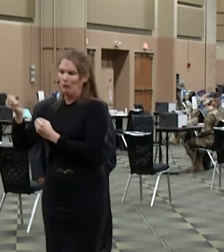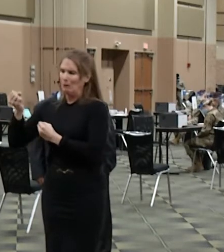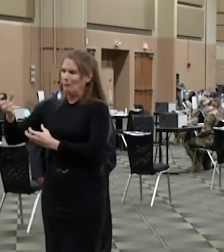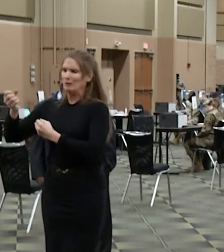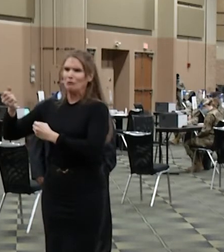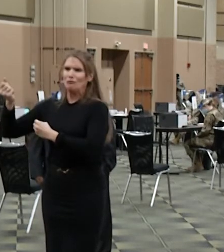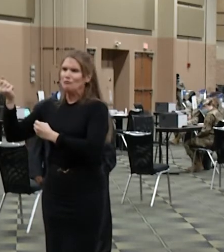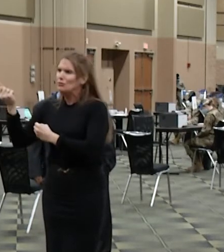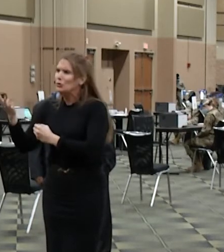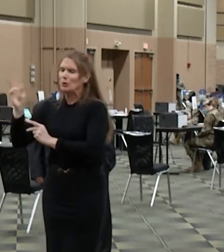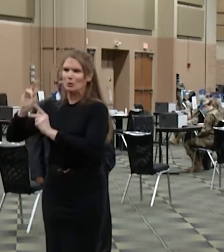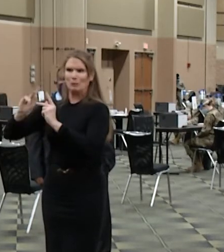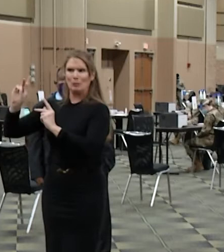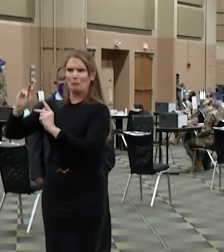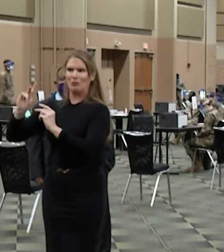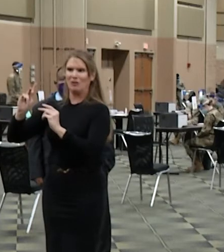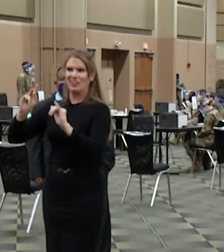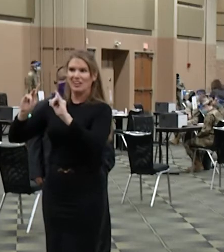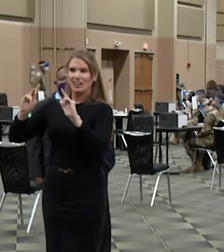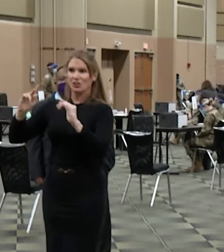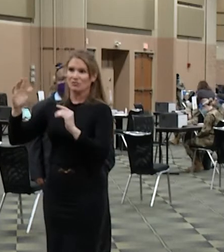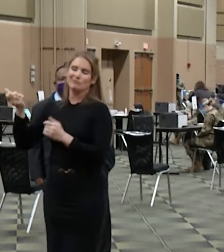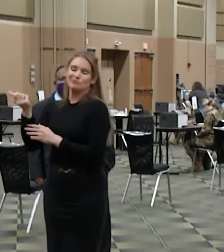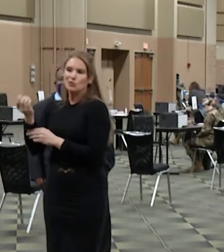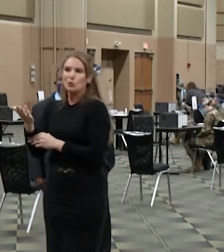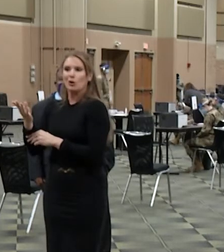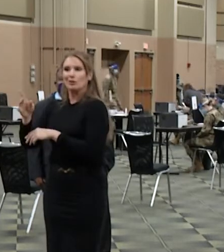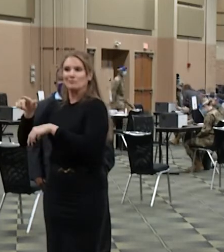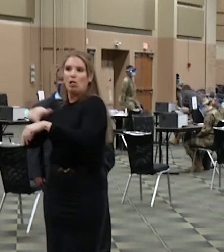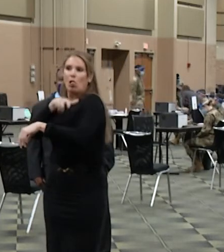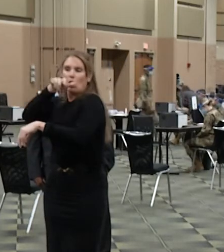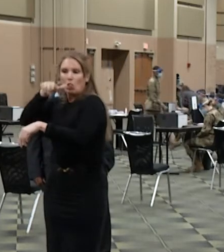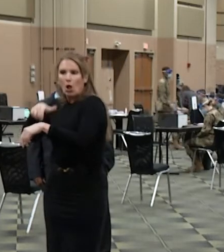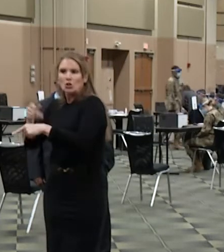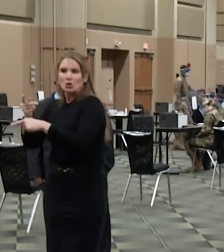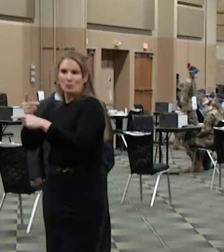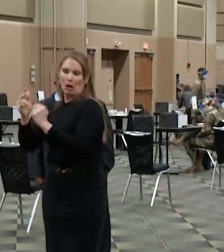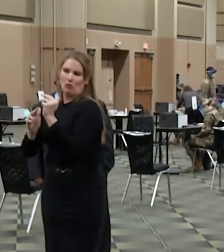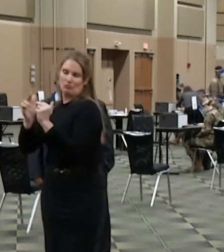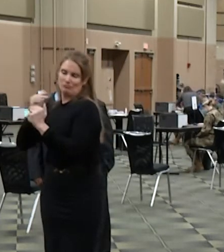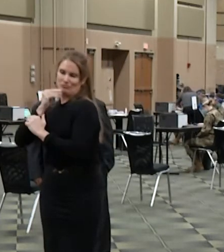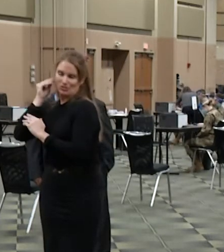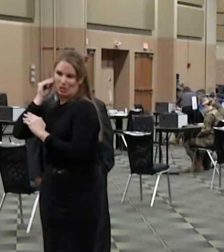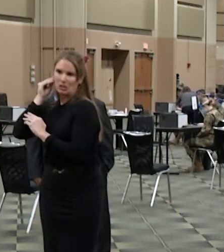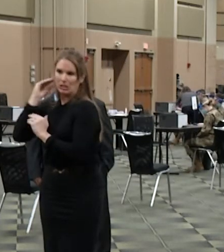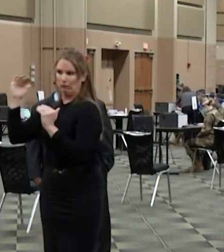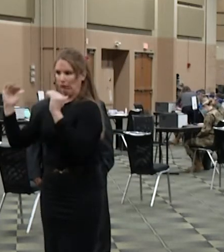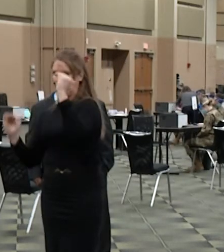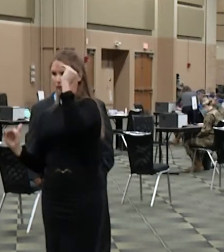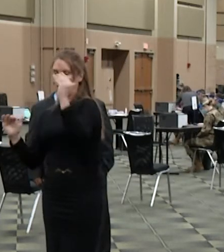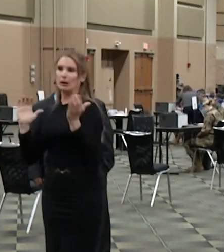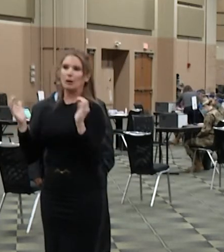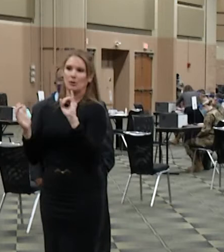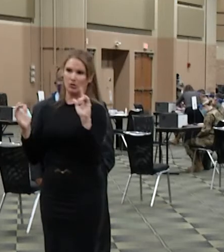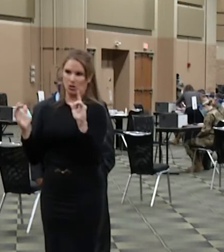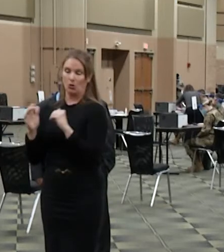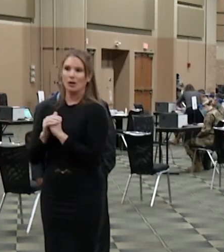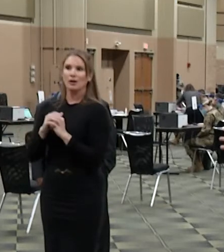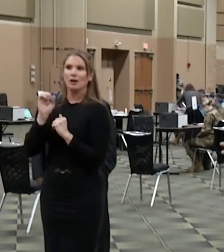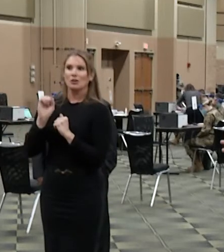many fewer long-term care facilities, for example. And so the idea that